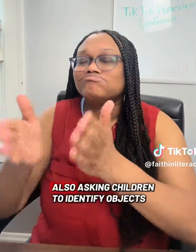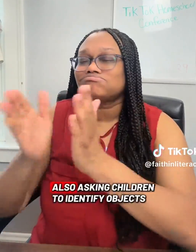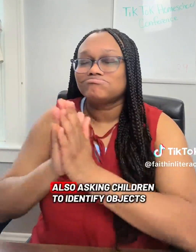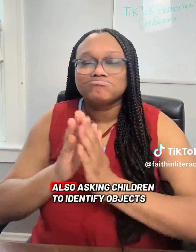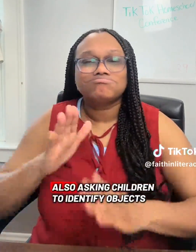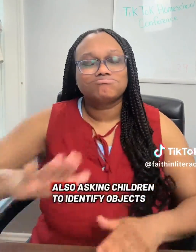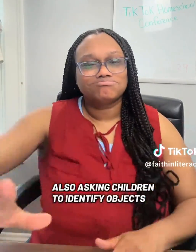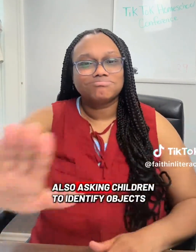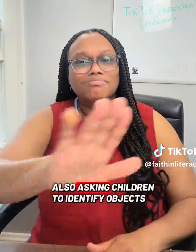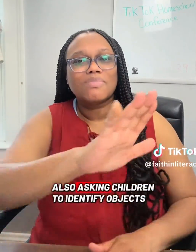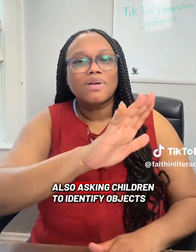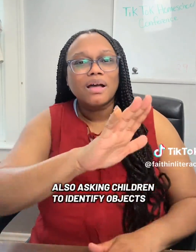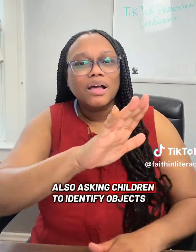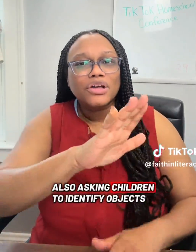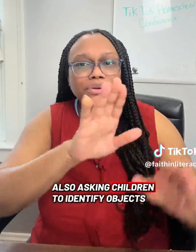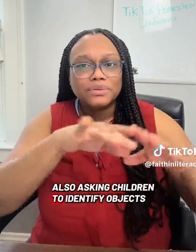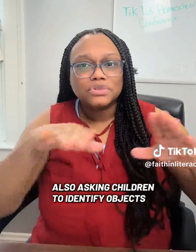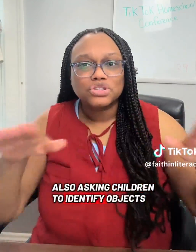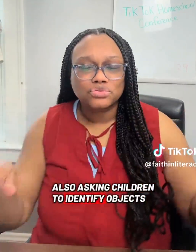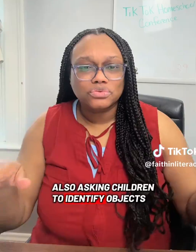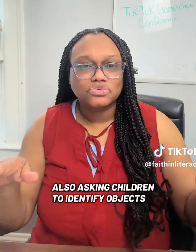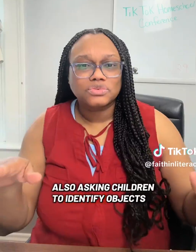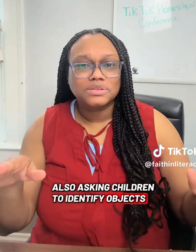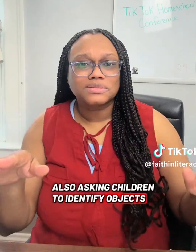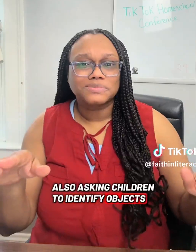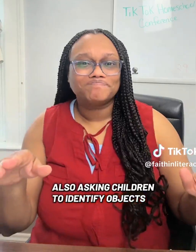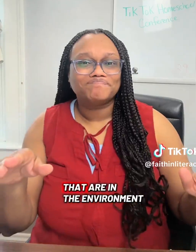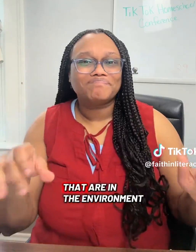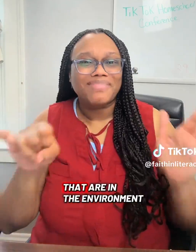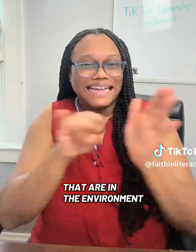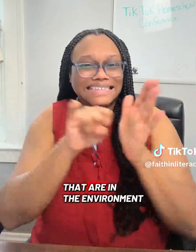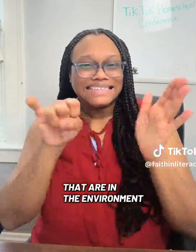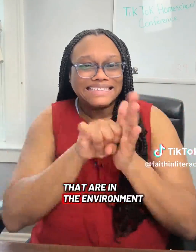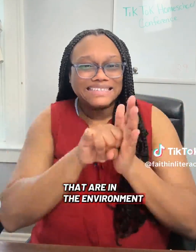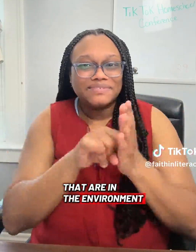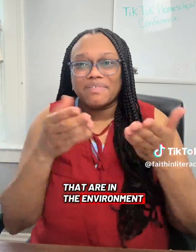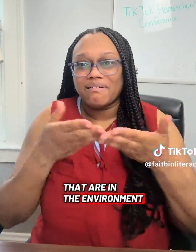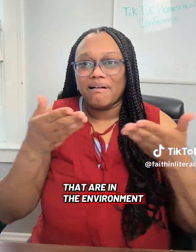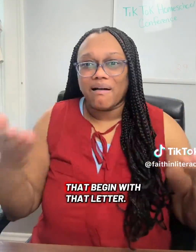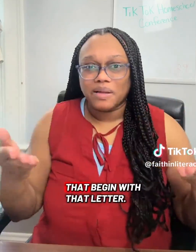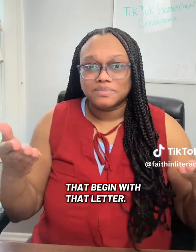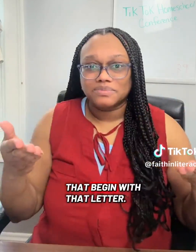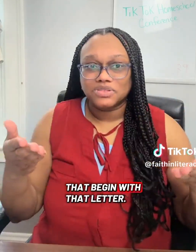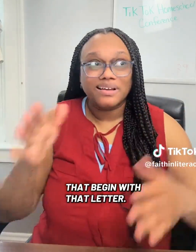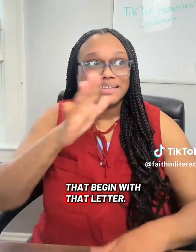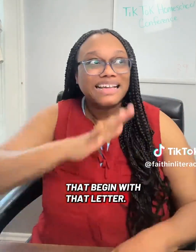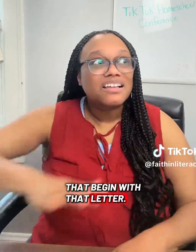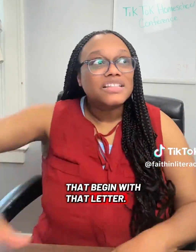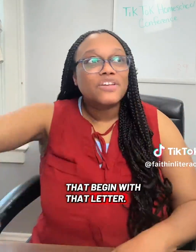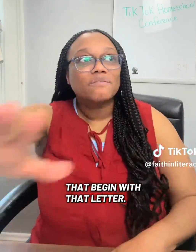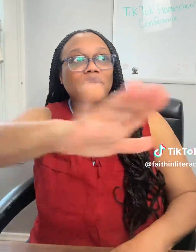Also, asking children to identify objects that are in the environment that begin with that letter.